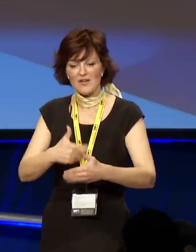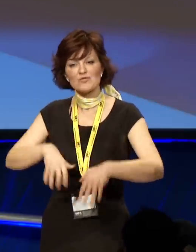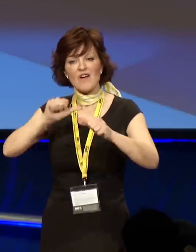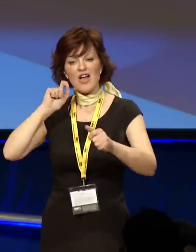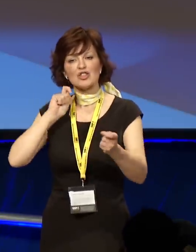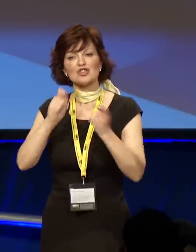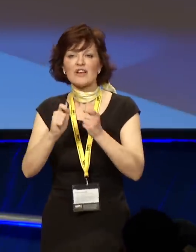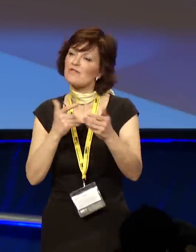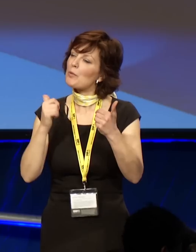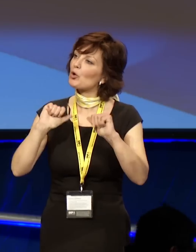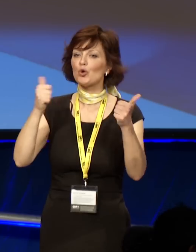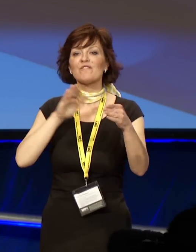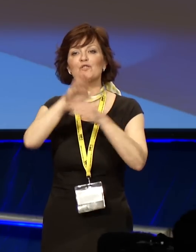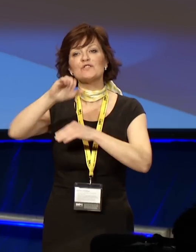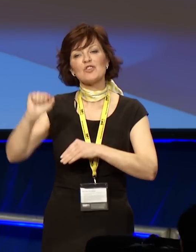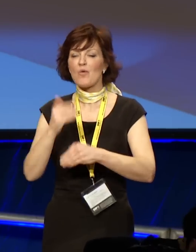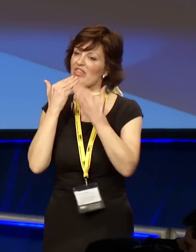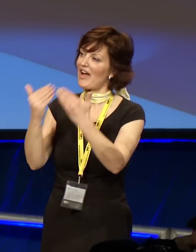future for them?